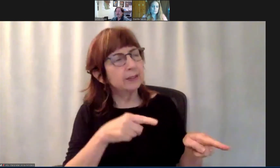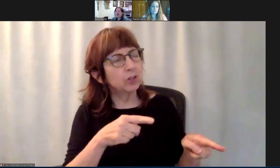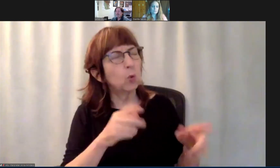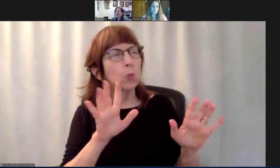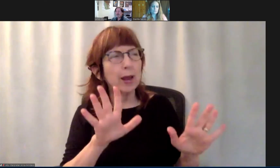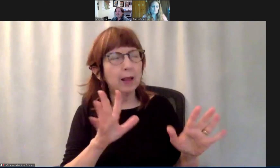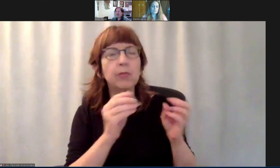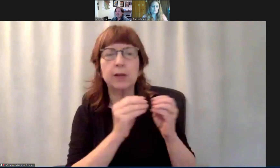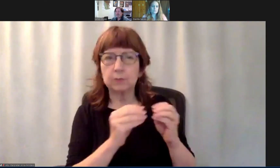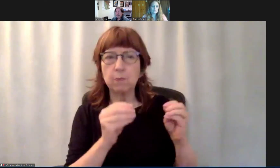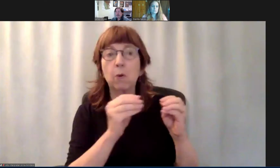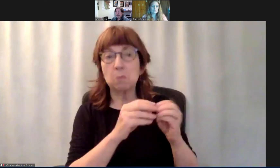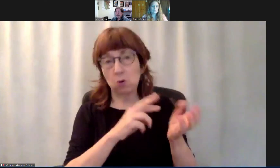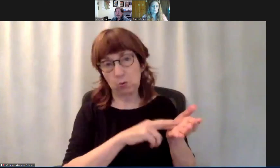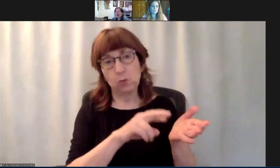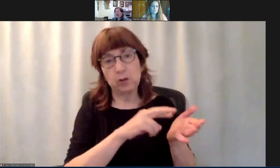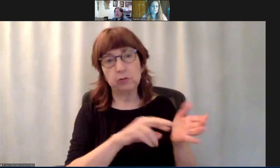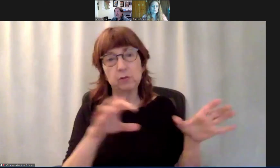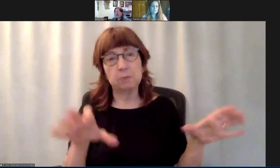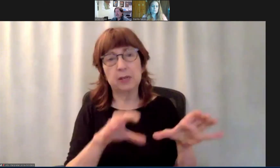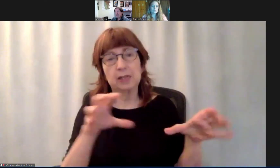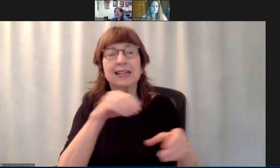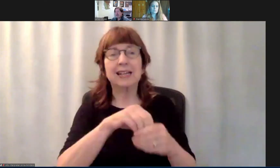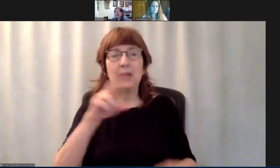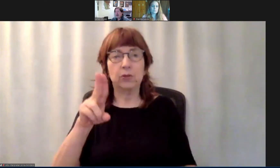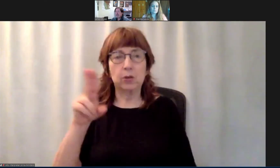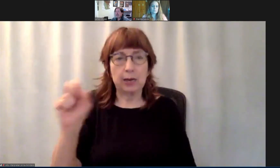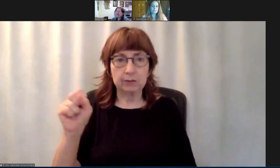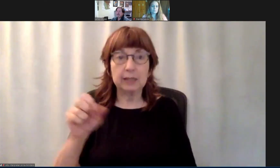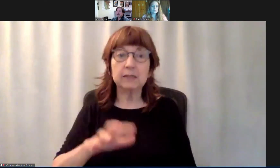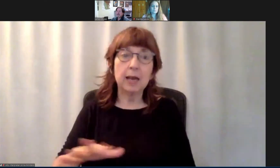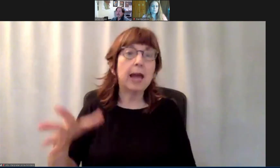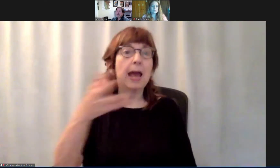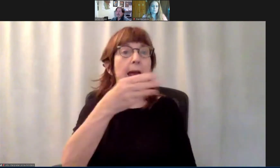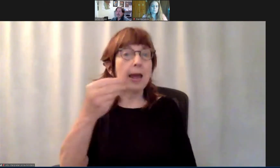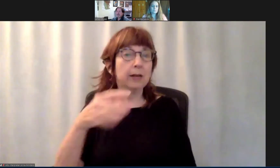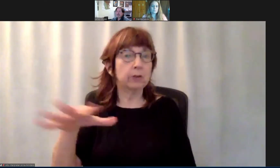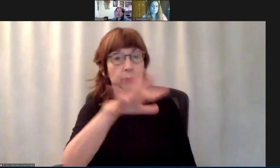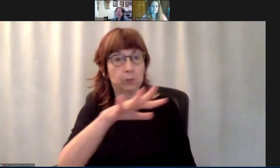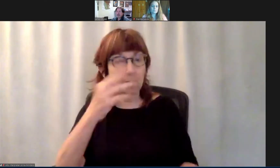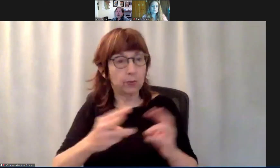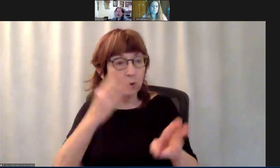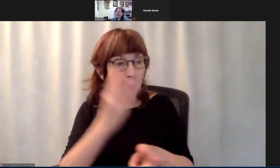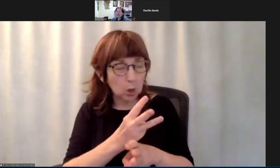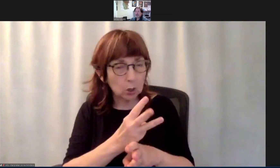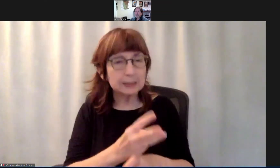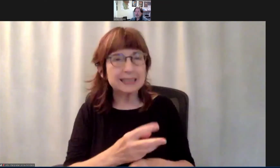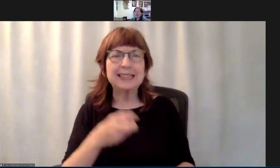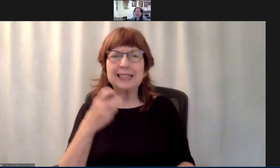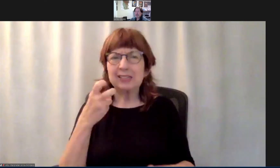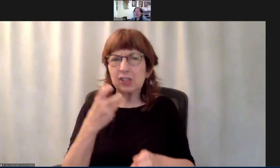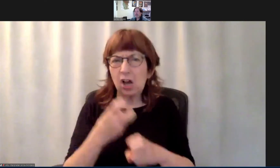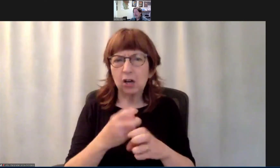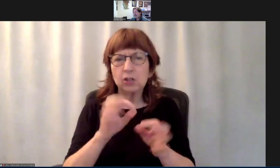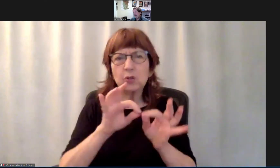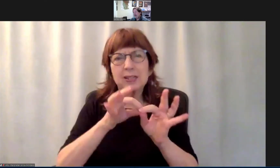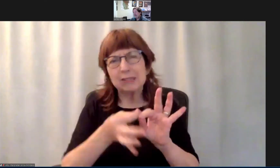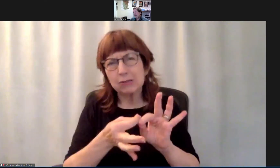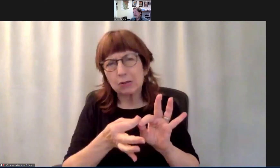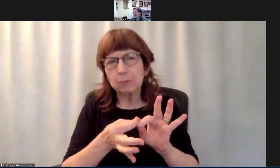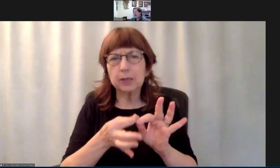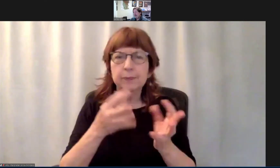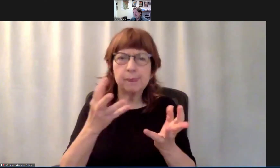is more and more research being done in the United States and worldwide. It's a little bit hard to interpret